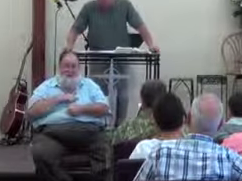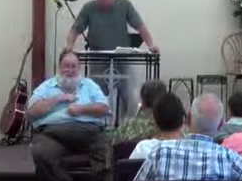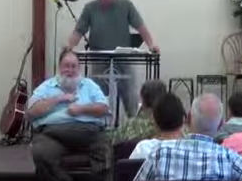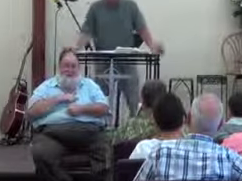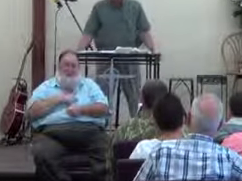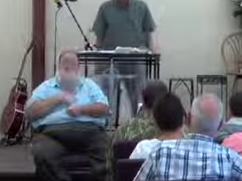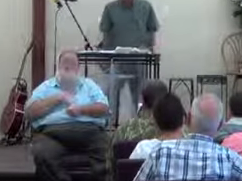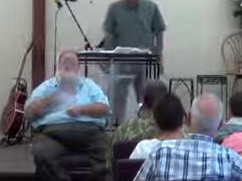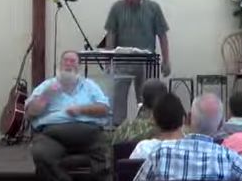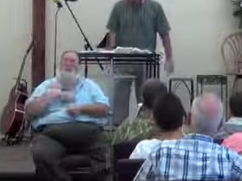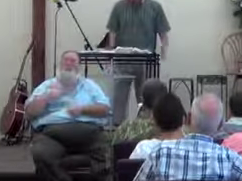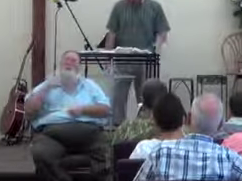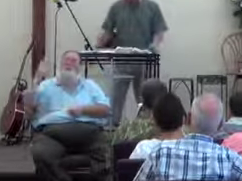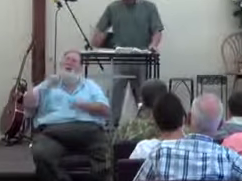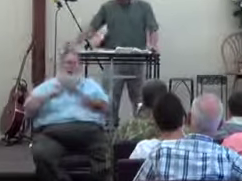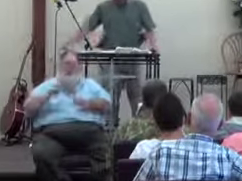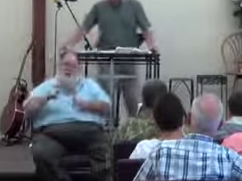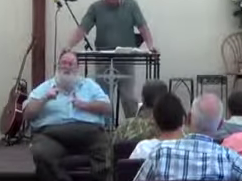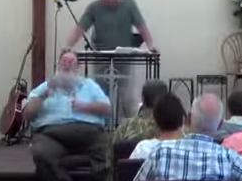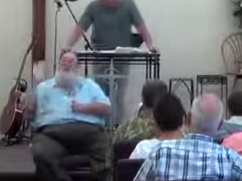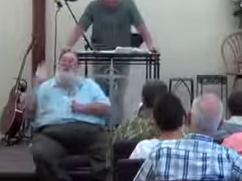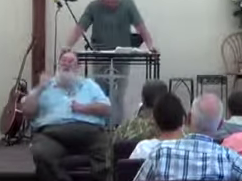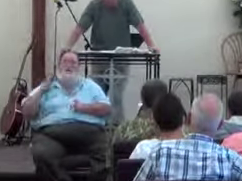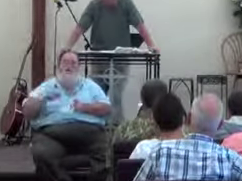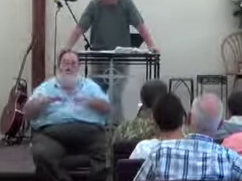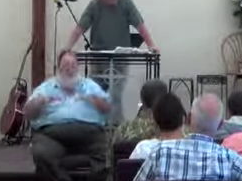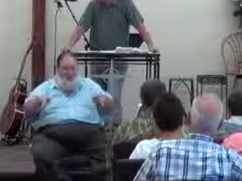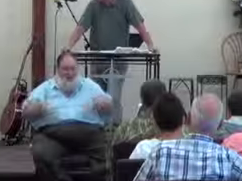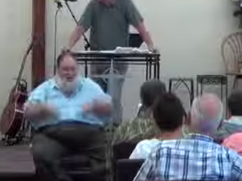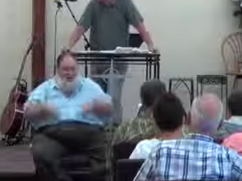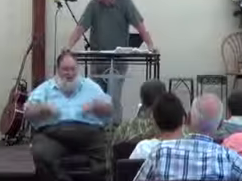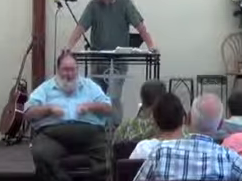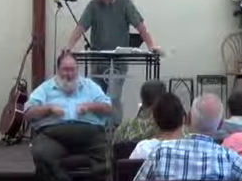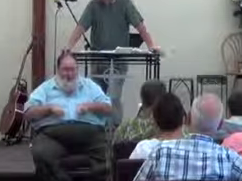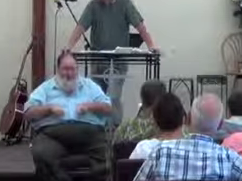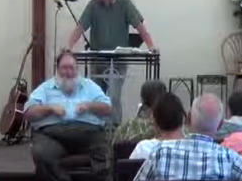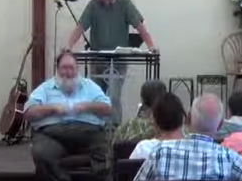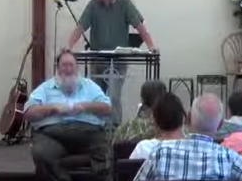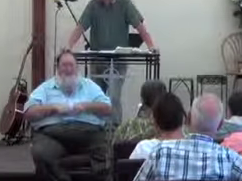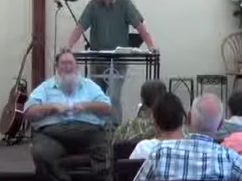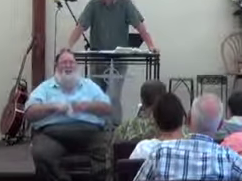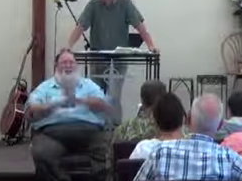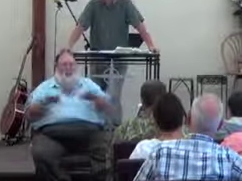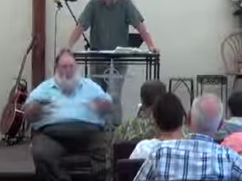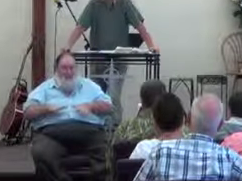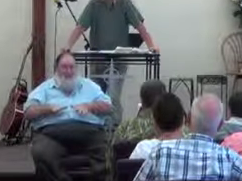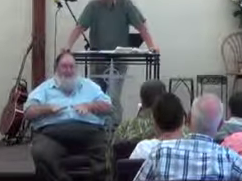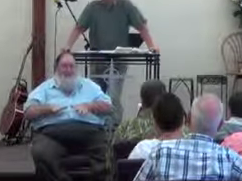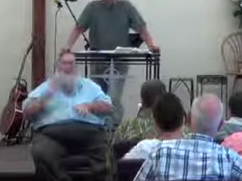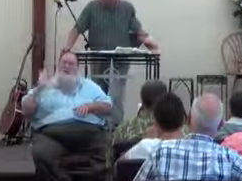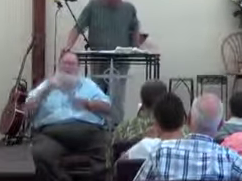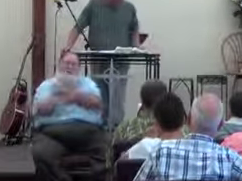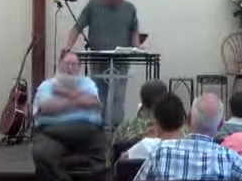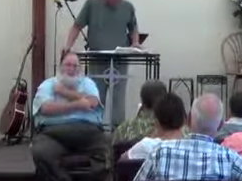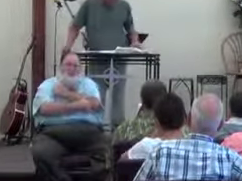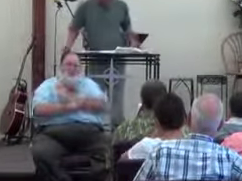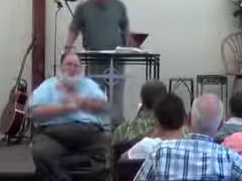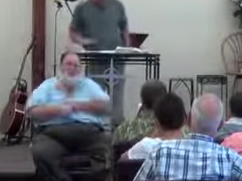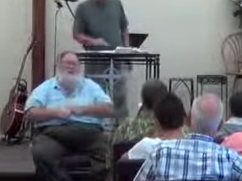His land. His love endures forever. It's His faithfulness through all generations. And this morning, as I was reading